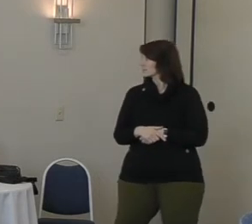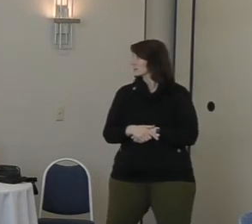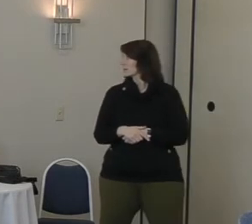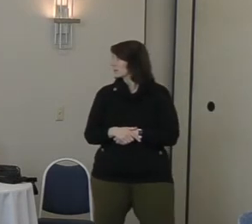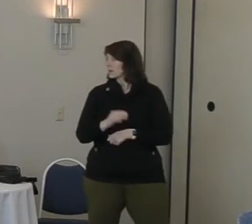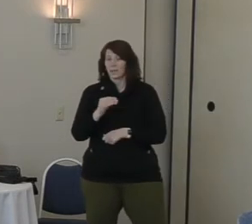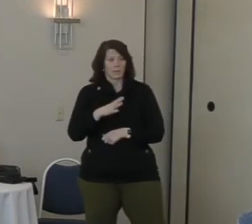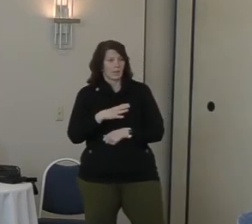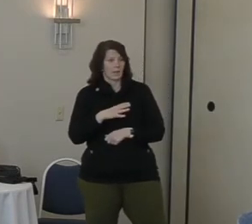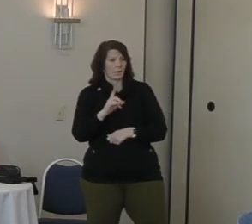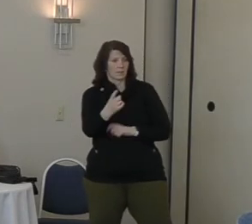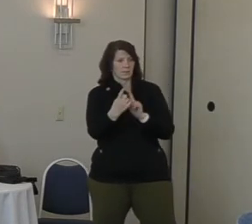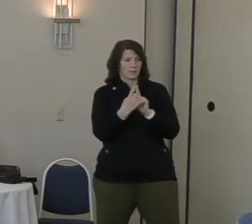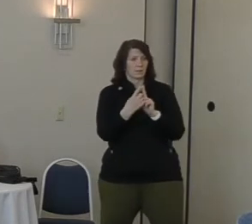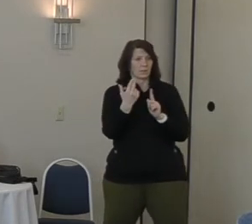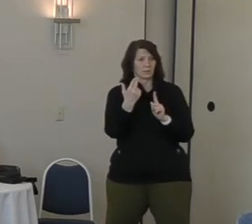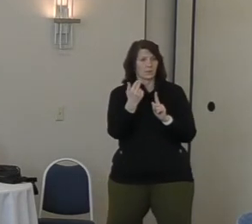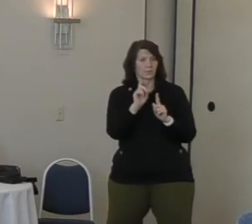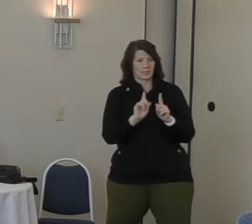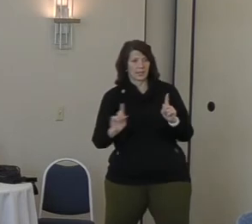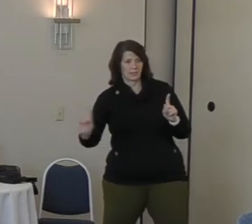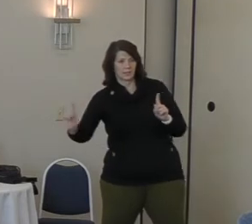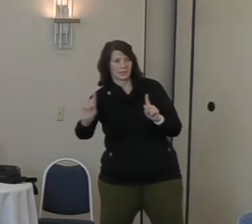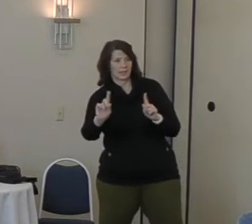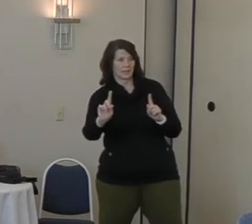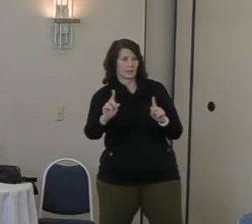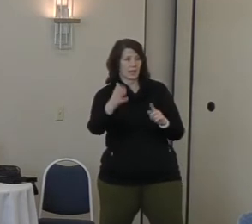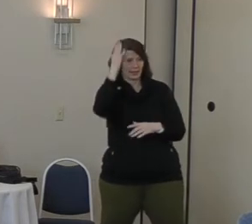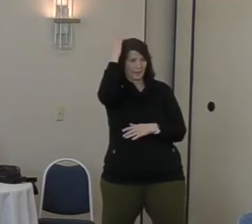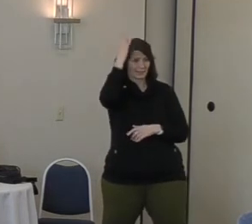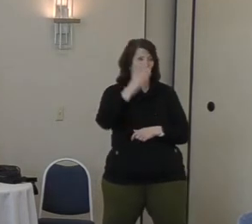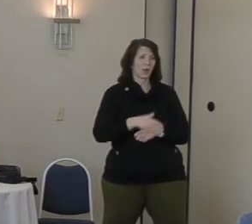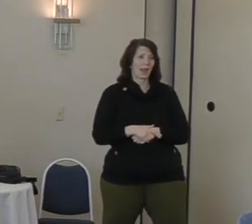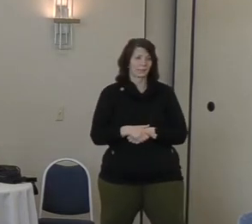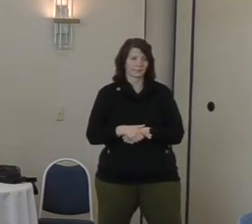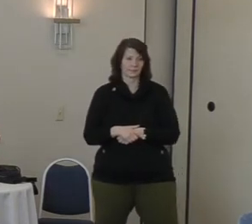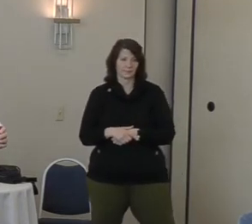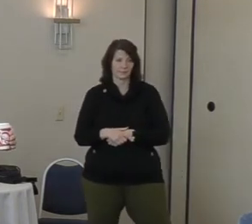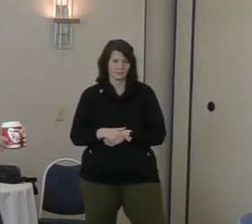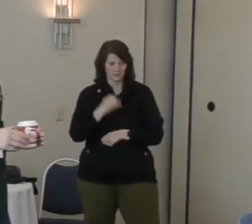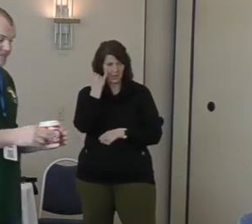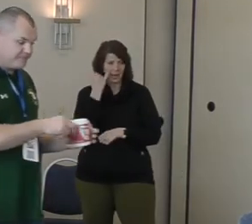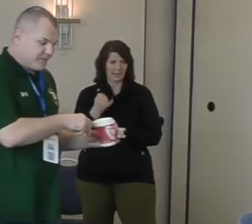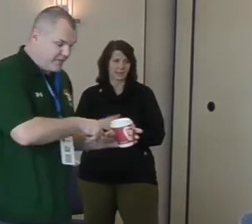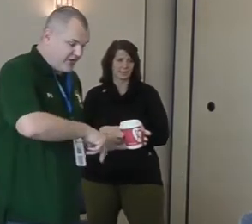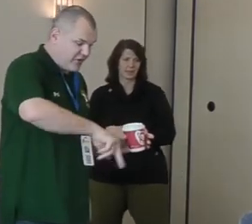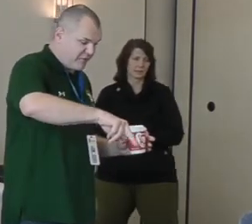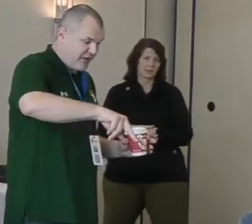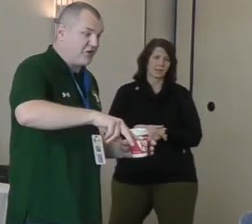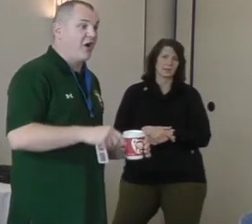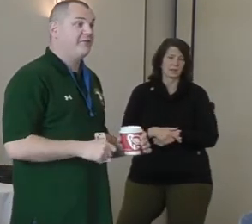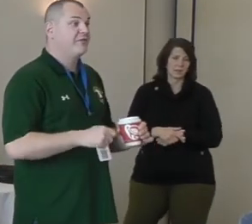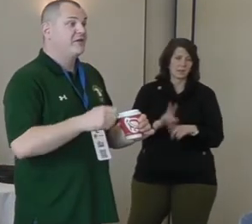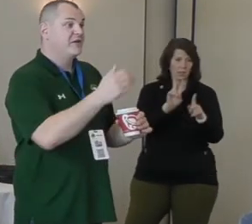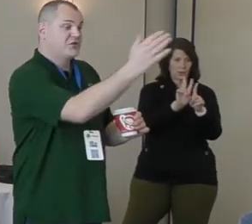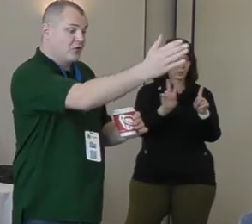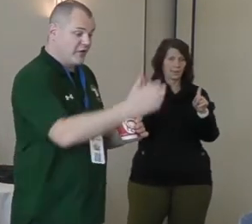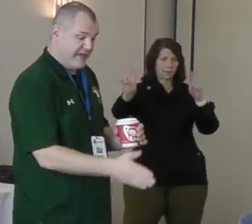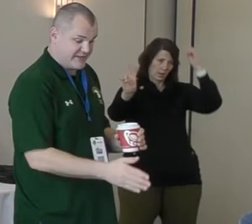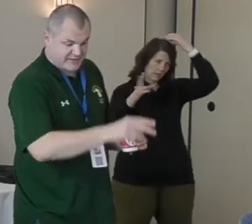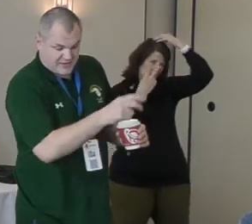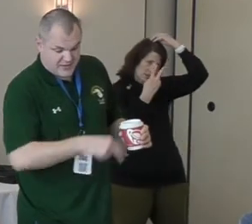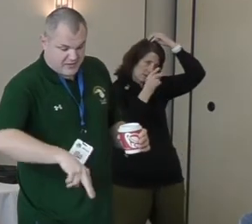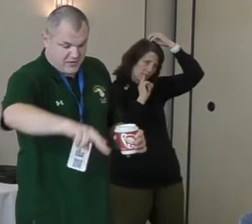This guy commits to 12, 13 takes the inside line, and he's through for a try. Right? The idea being, they're going to break off,